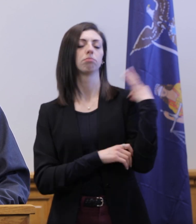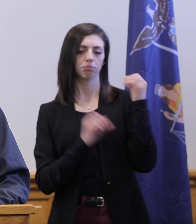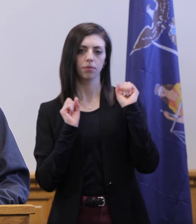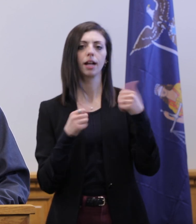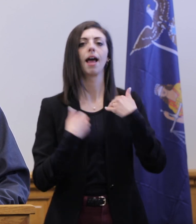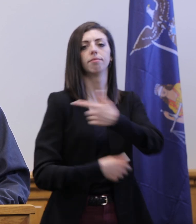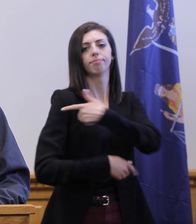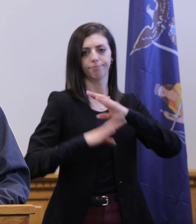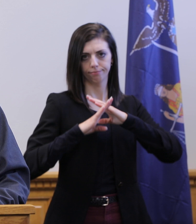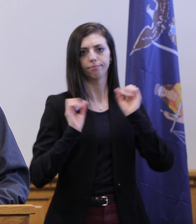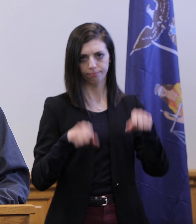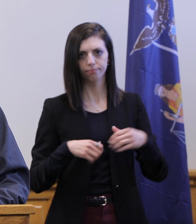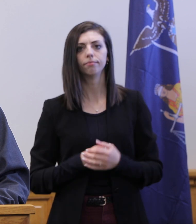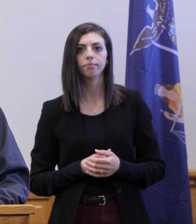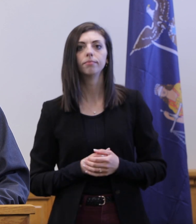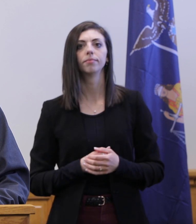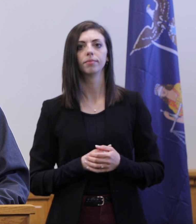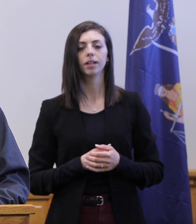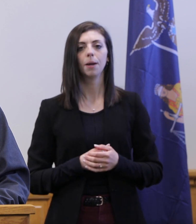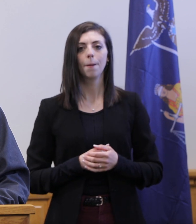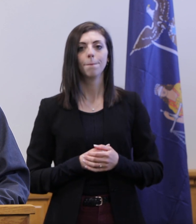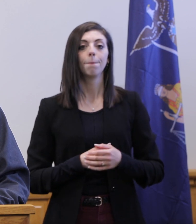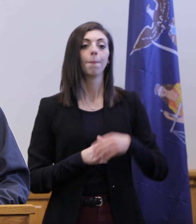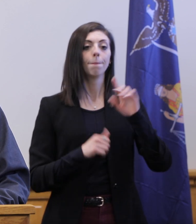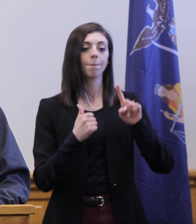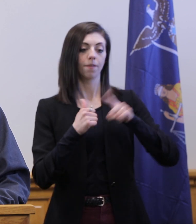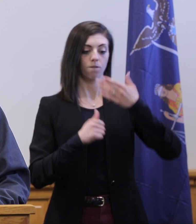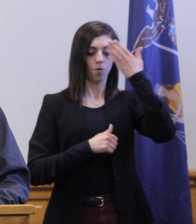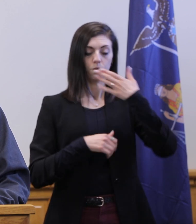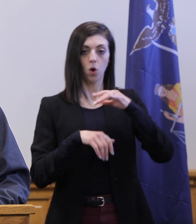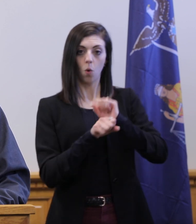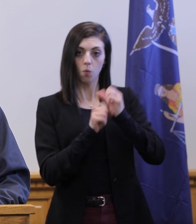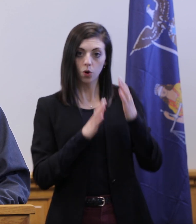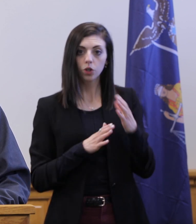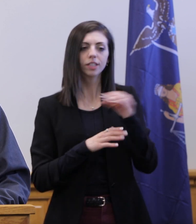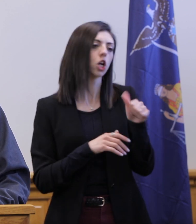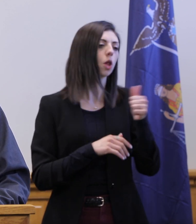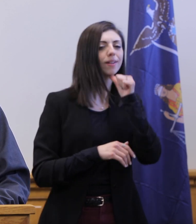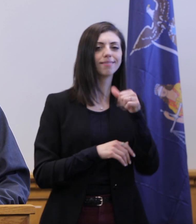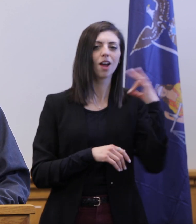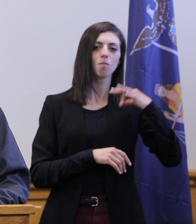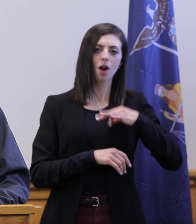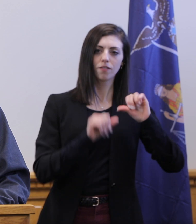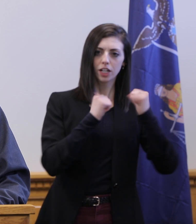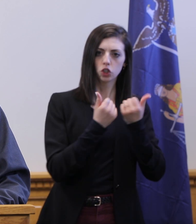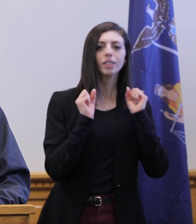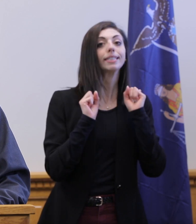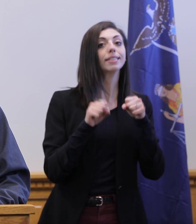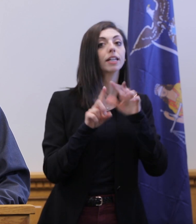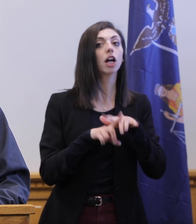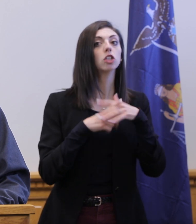receive the vaccine. Public-facing essential workers from government and nonprofit agencies will be eligible beginning